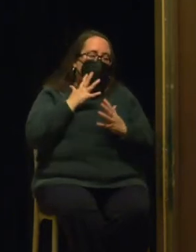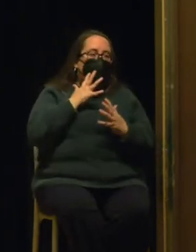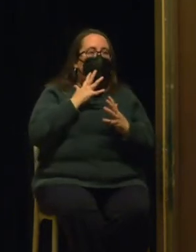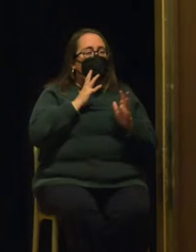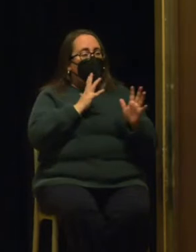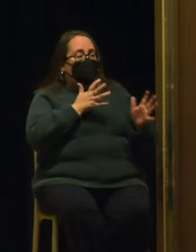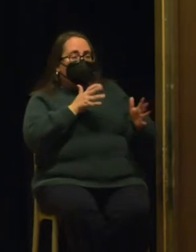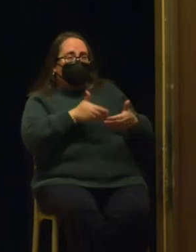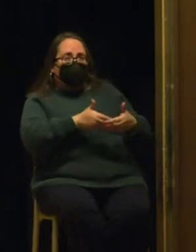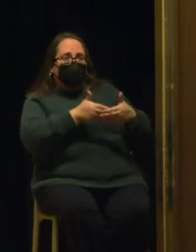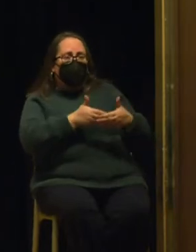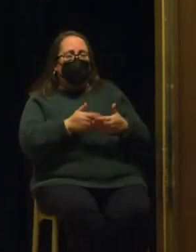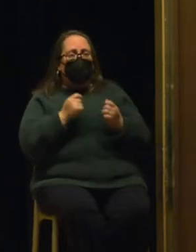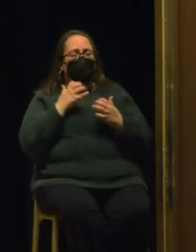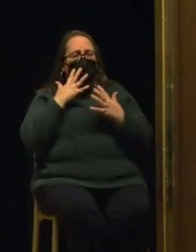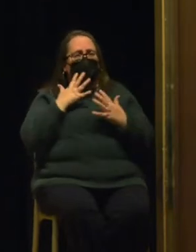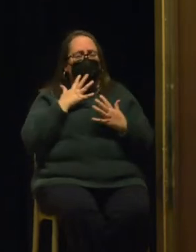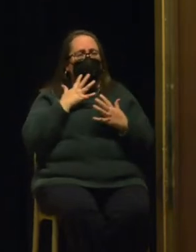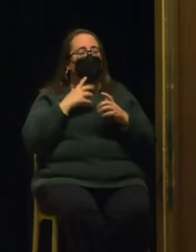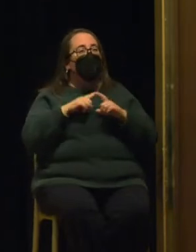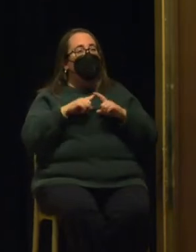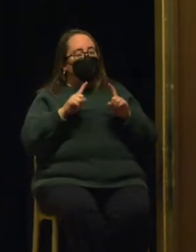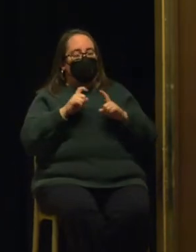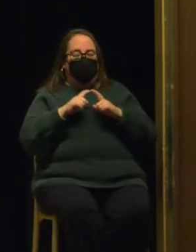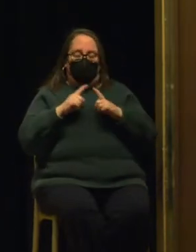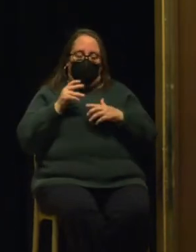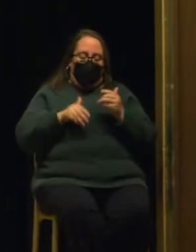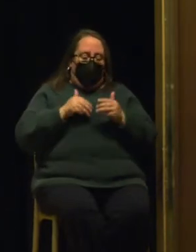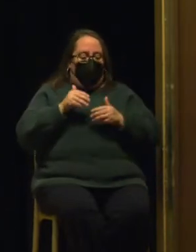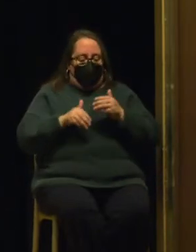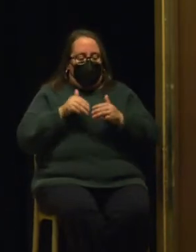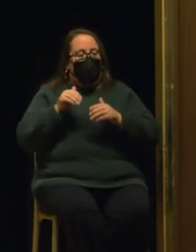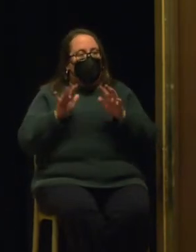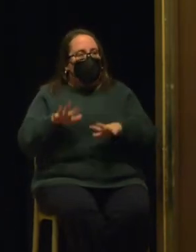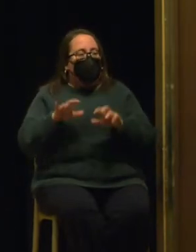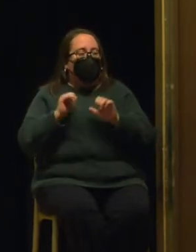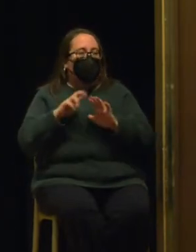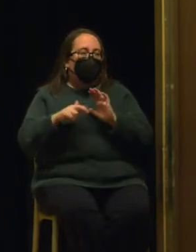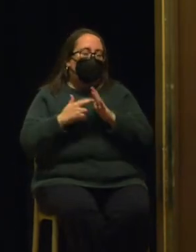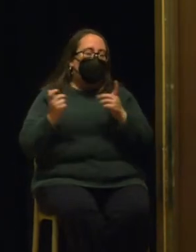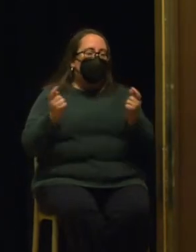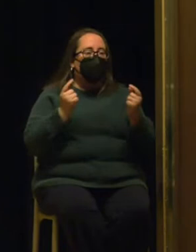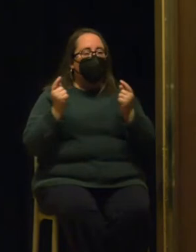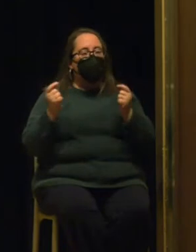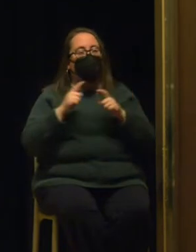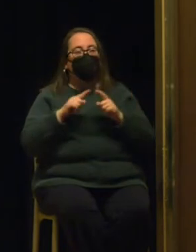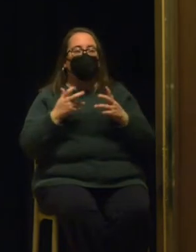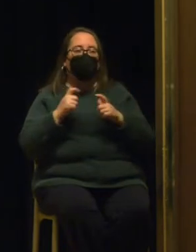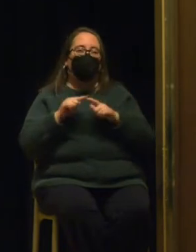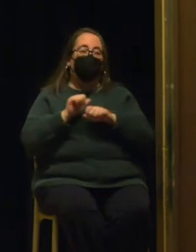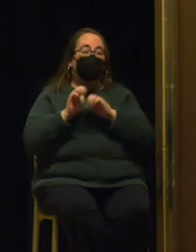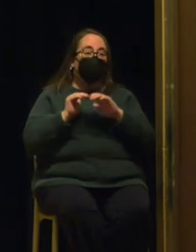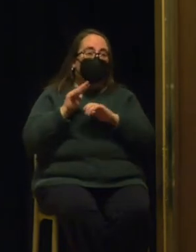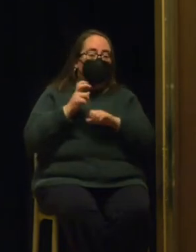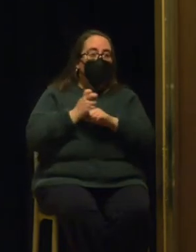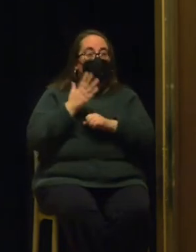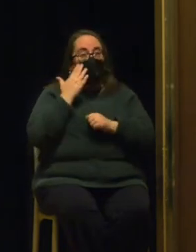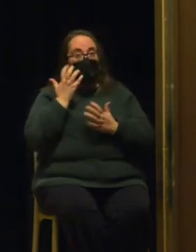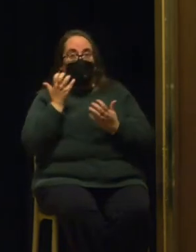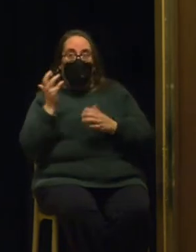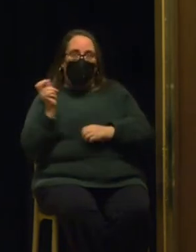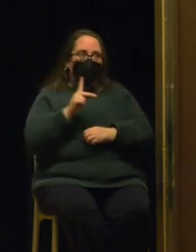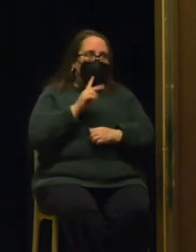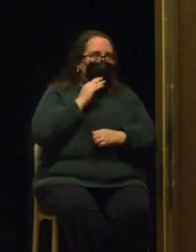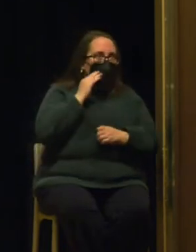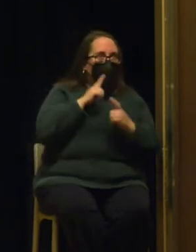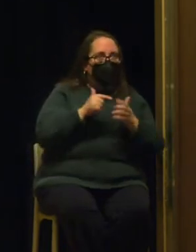the baby. But they got to get back into the role of what they were doing, but they don't want to work too hard because they want to get back home to the